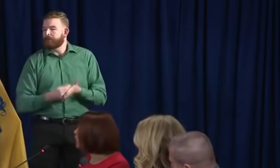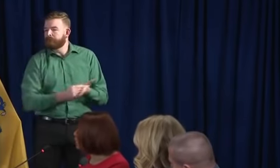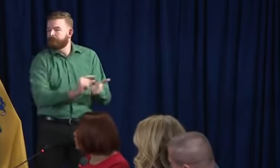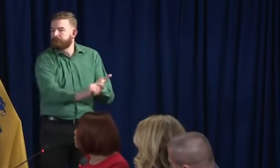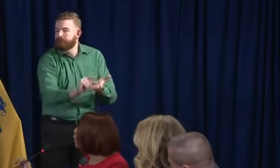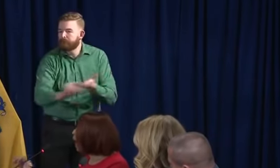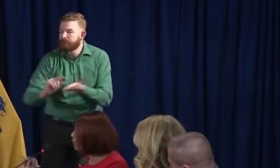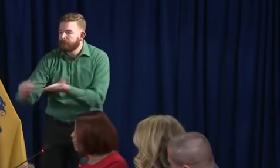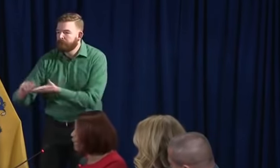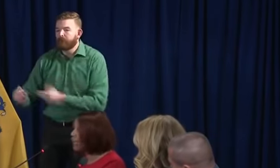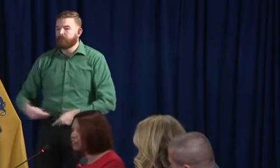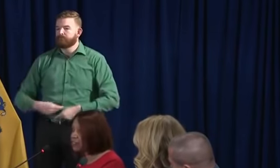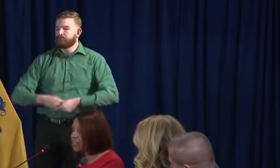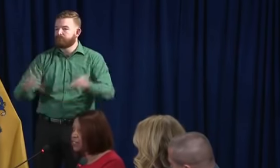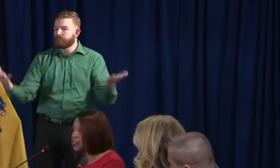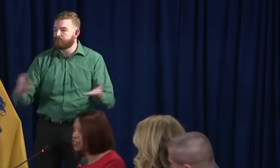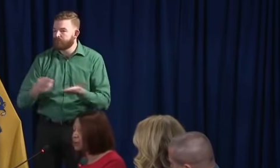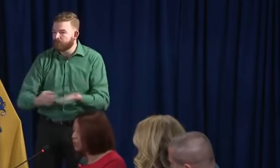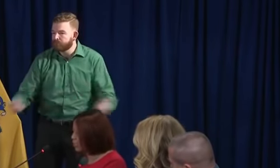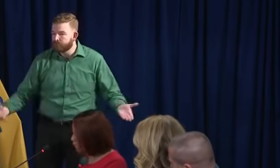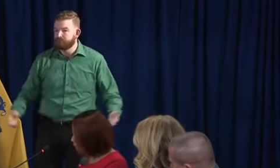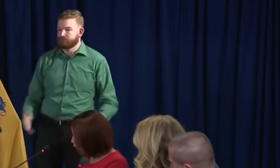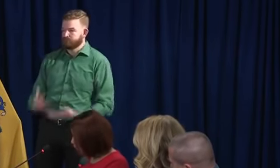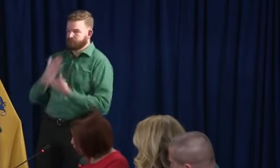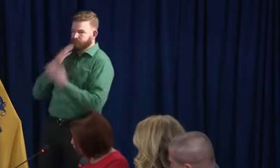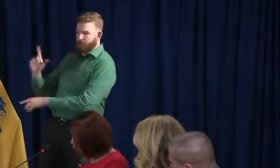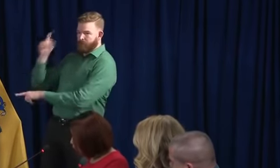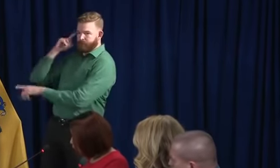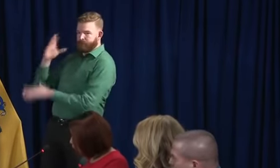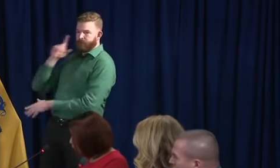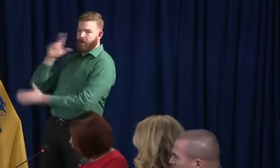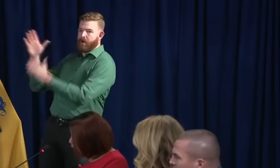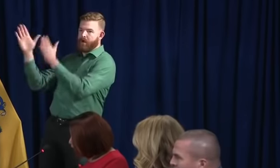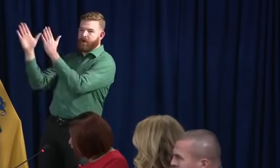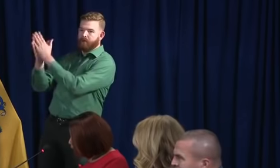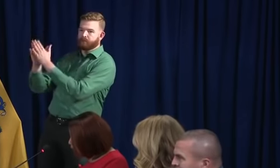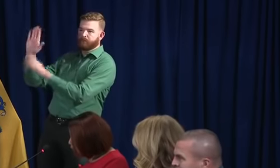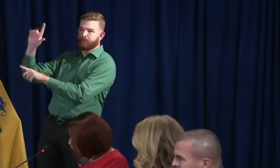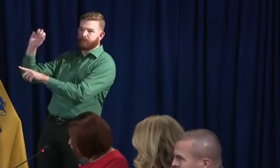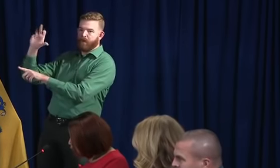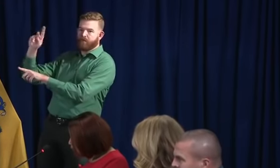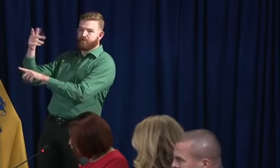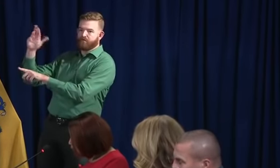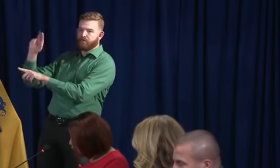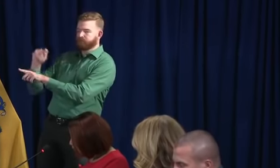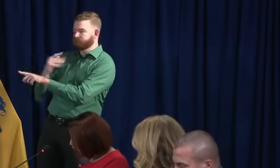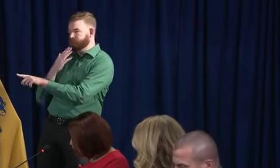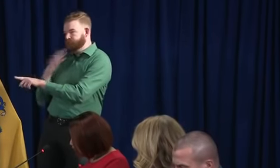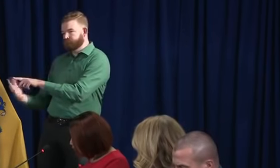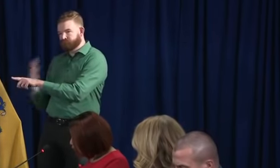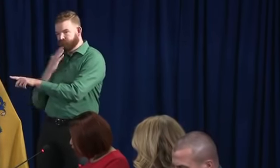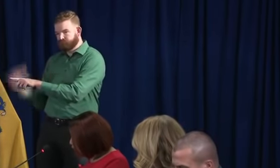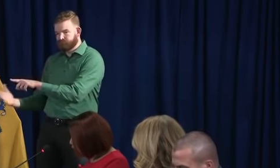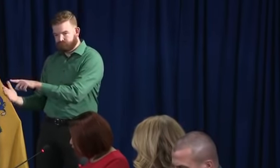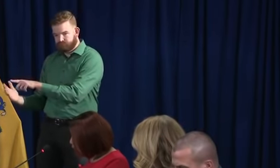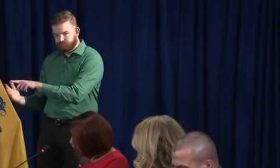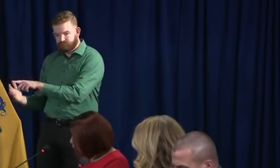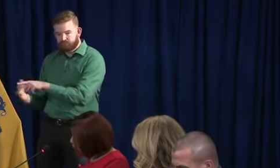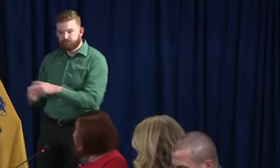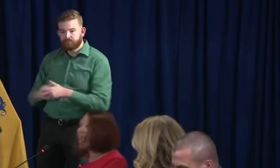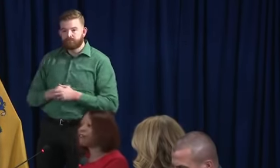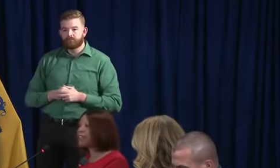so pleased that you're having that conversation with the delegation. Also, just want to touch